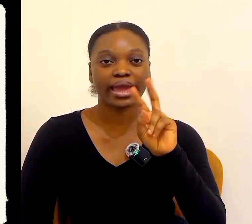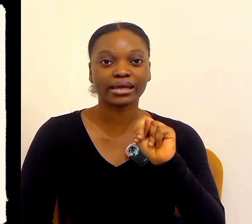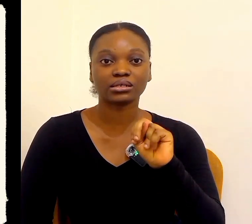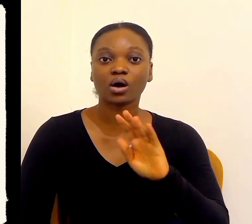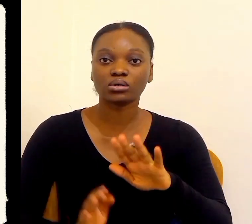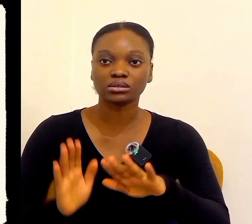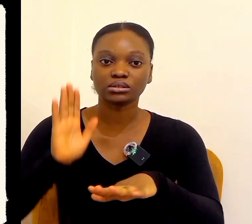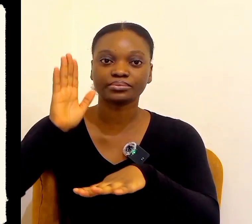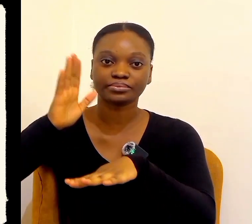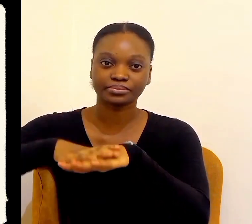on,